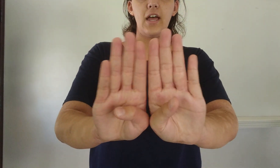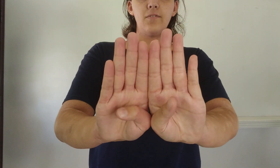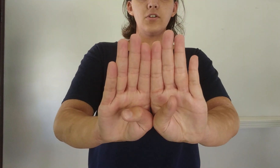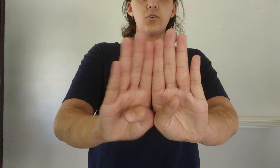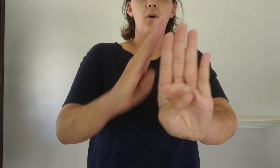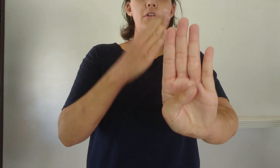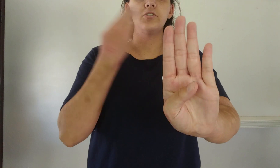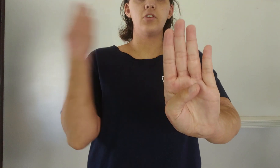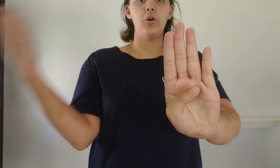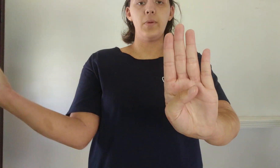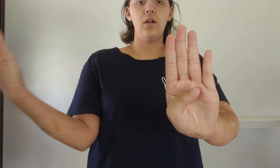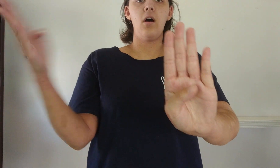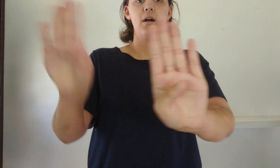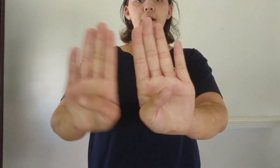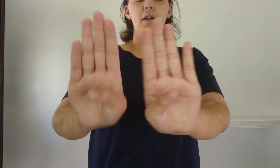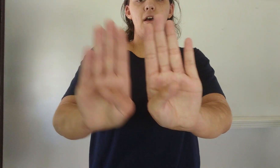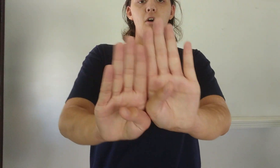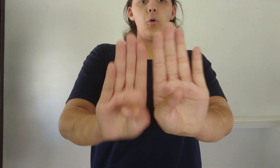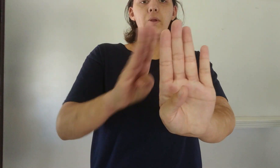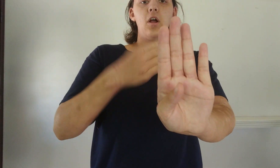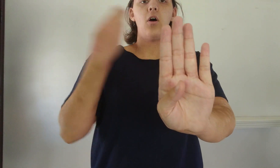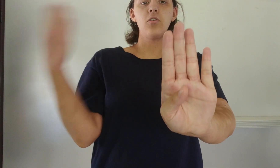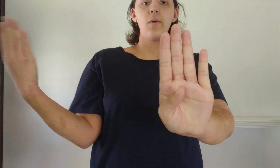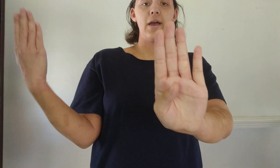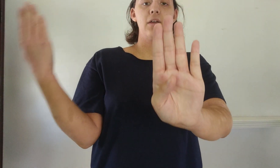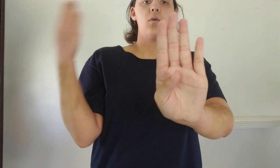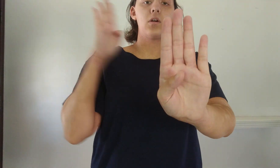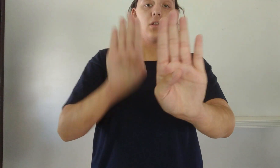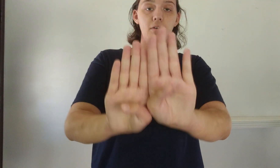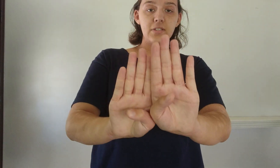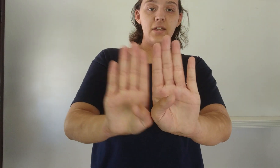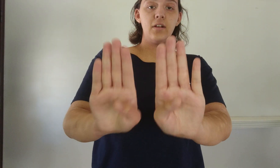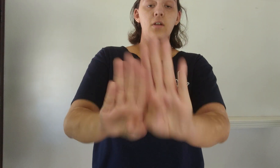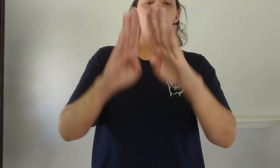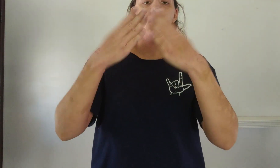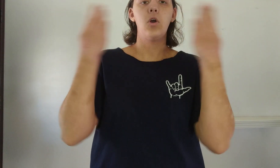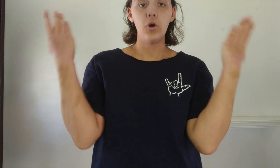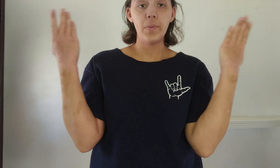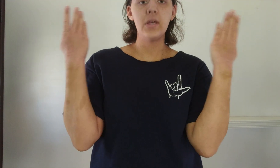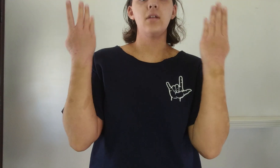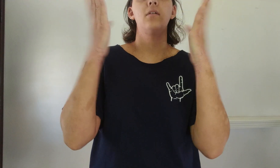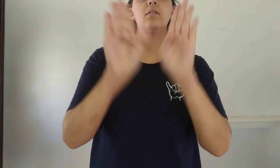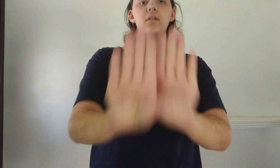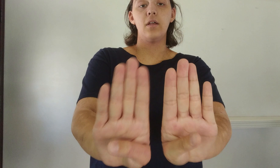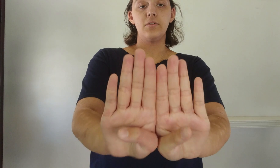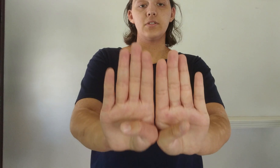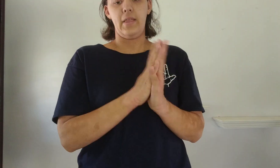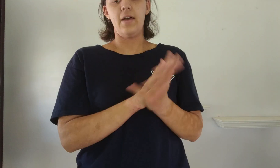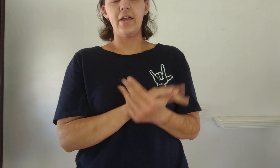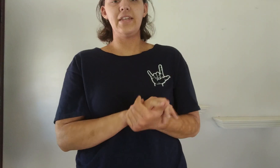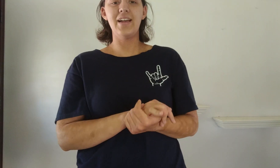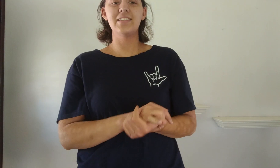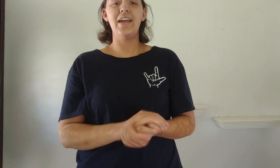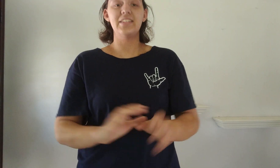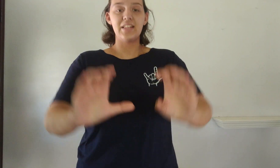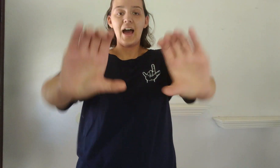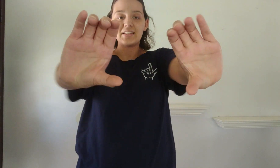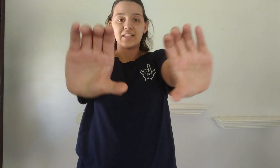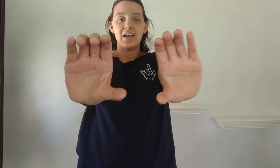for door. You're just going to open it all the way, or close it, or open, close. Okay, next sign is class. You're